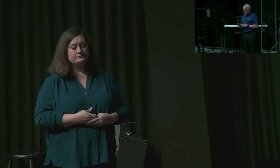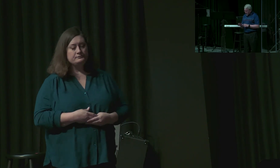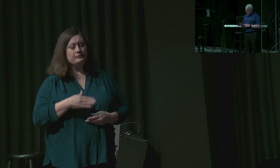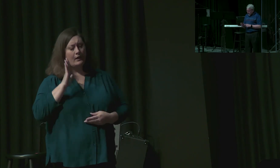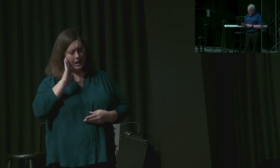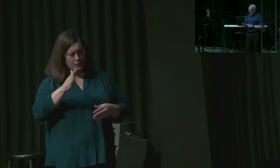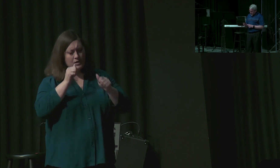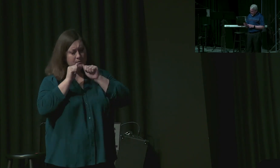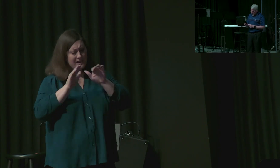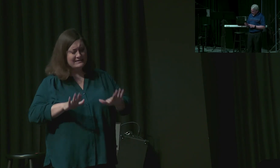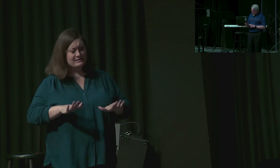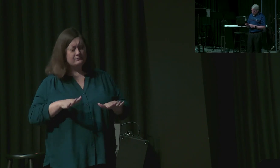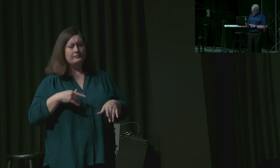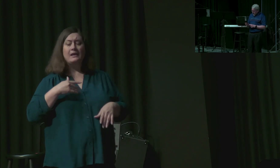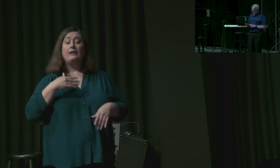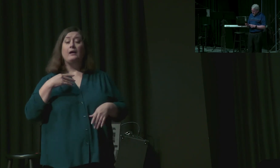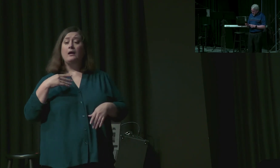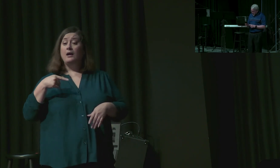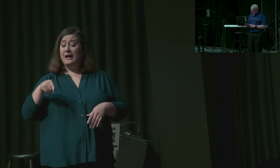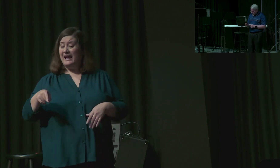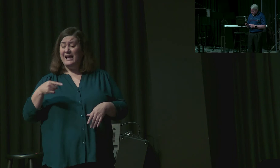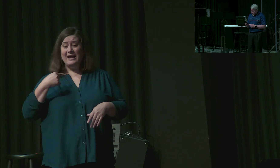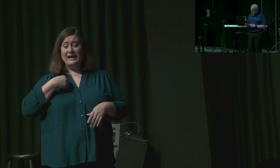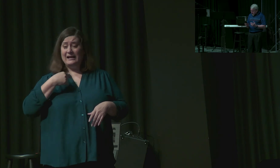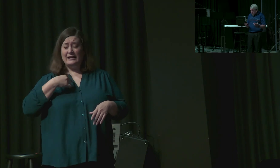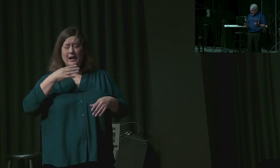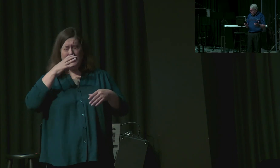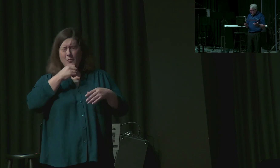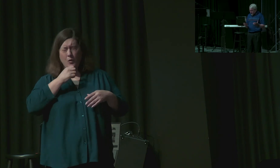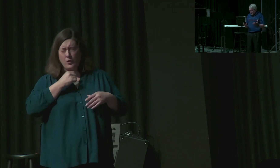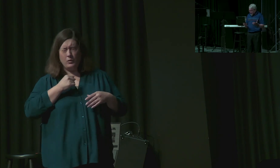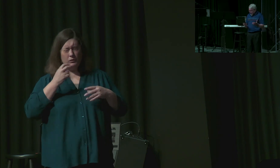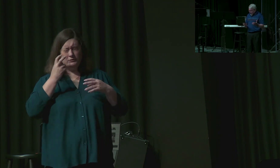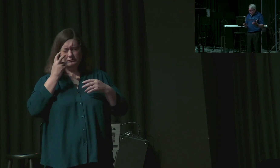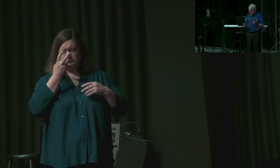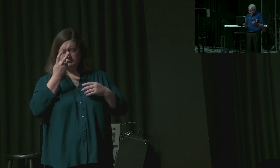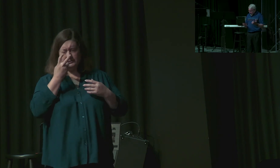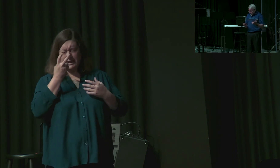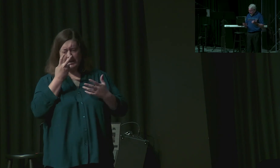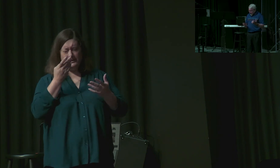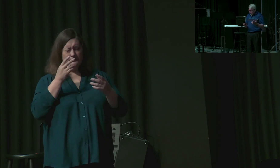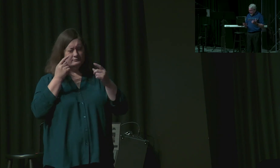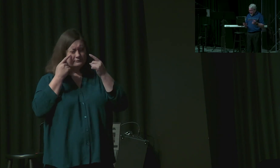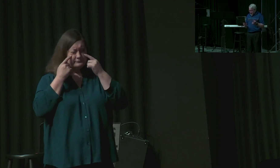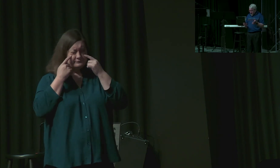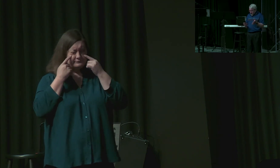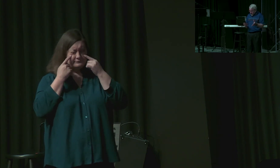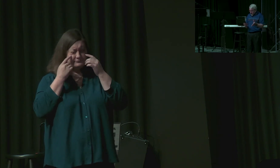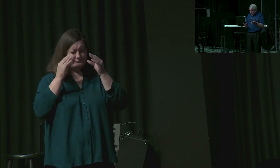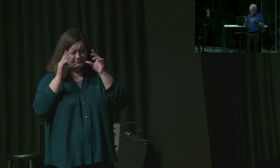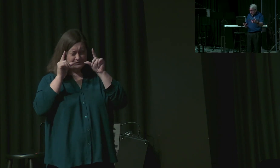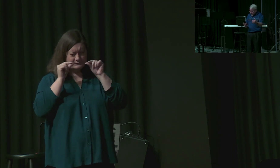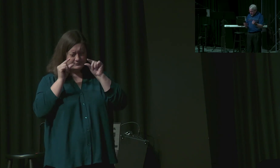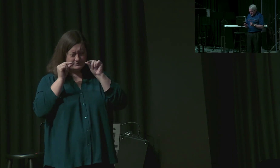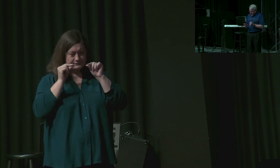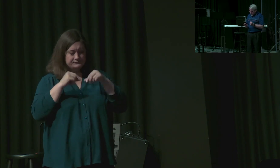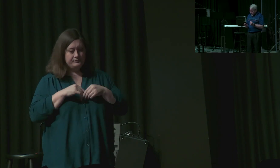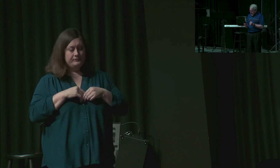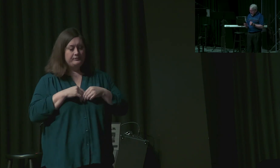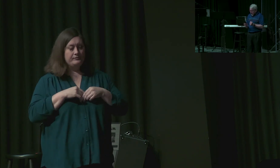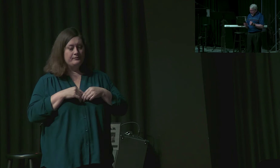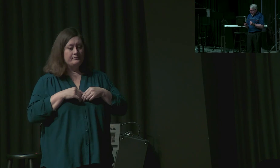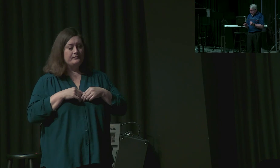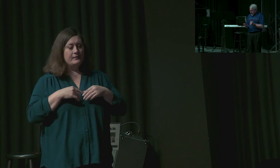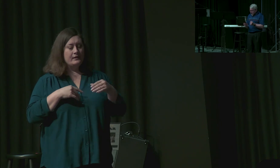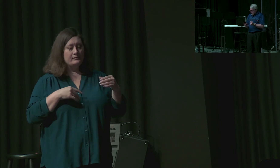of Israel were dim with age, so that he could not see. So Joseph brought them near him, and he kissed them and embraced